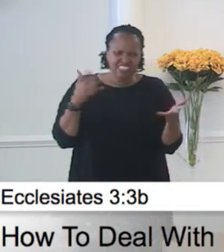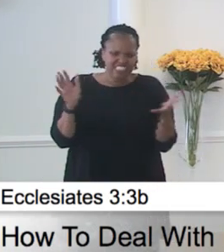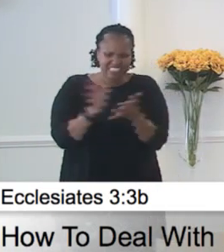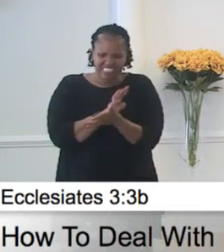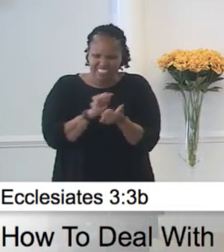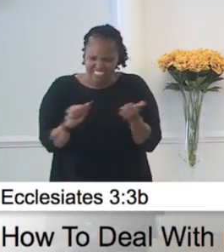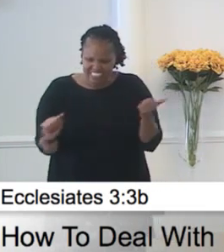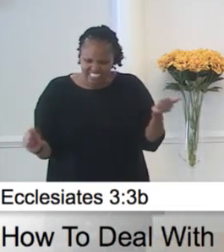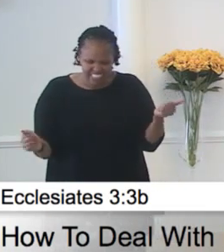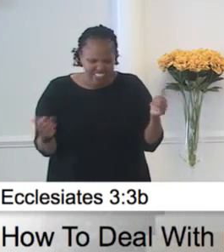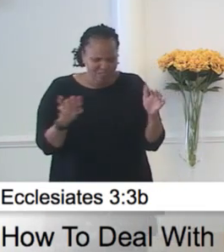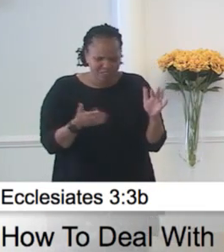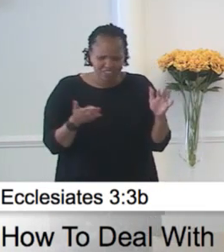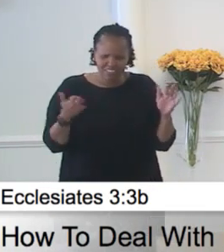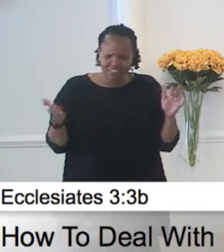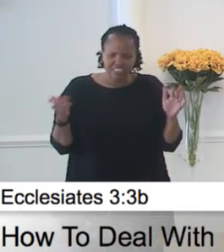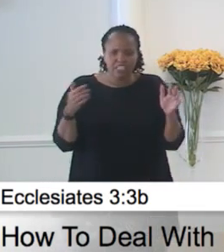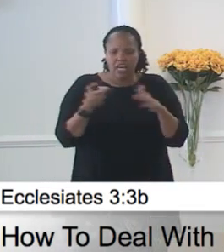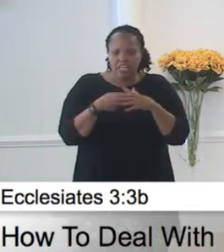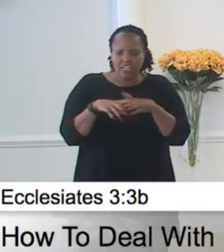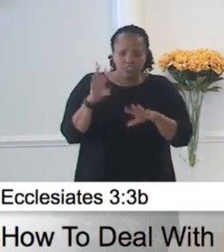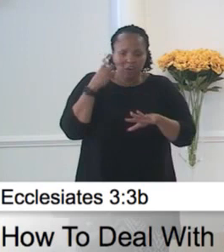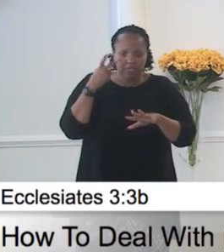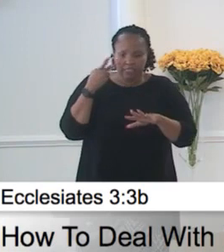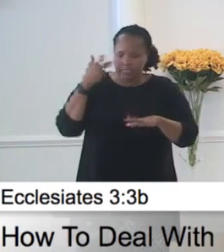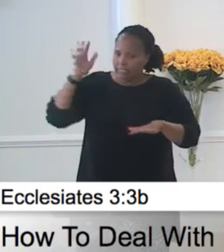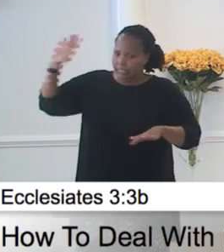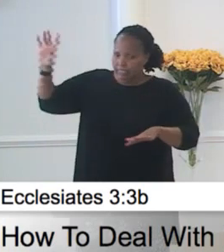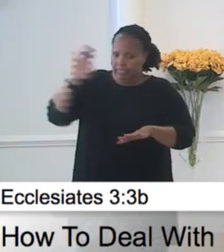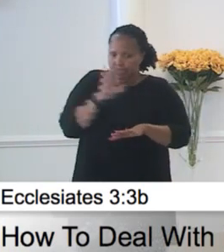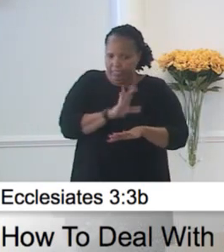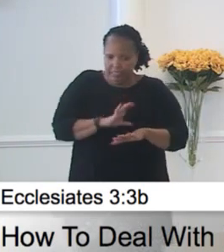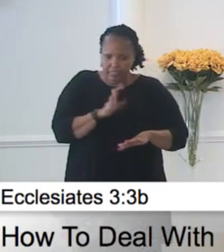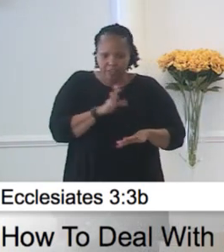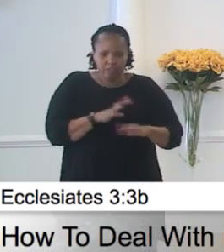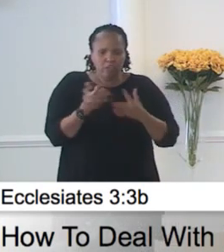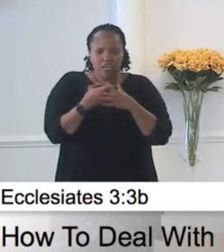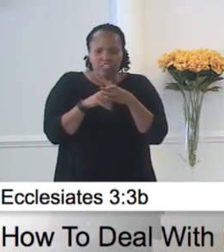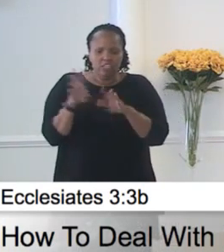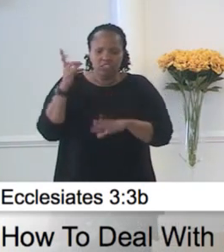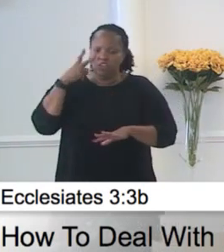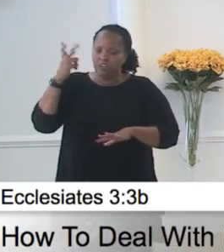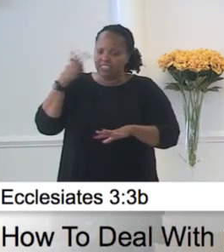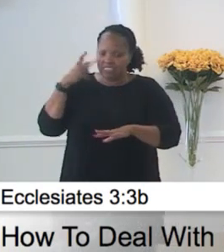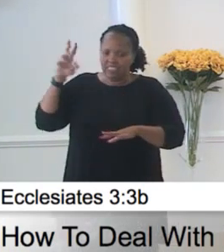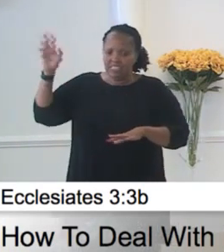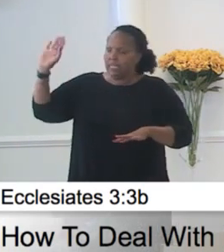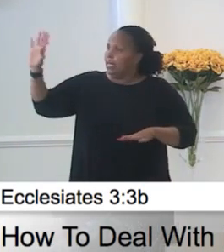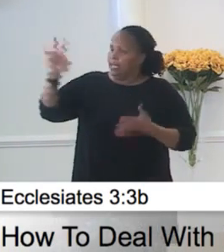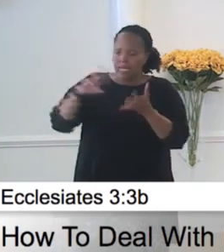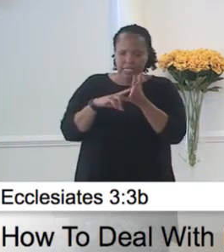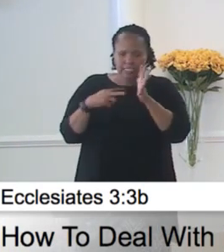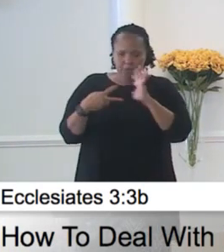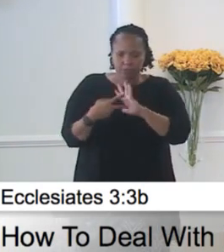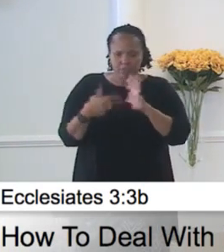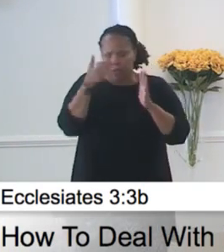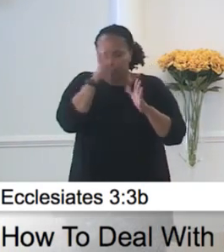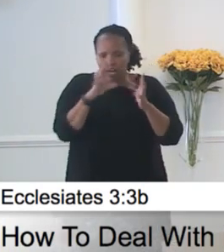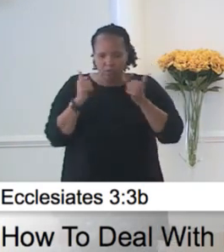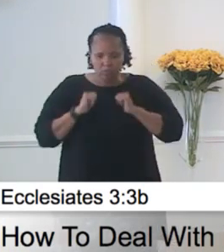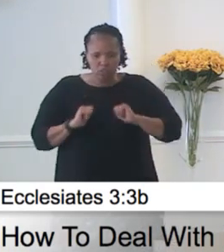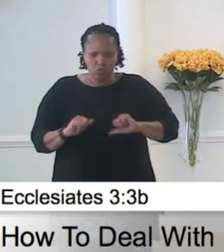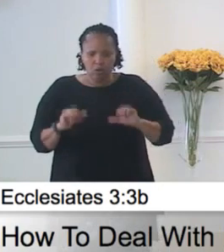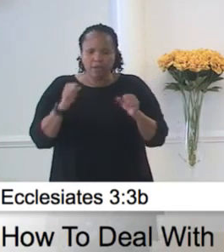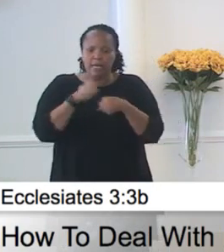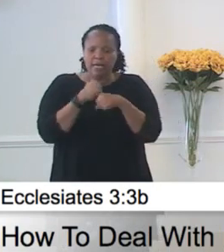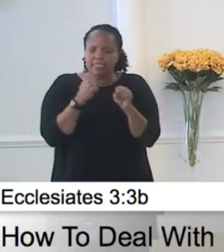wilderness, they begin to see the character of God and begin to see God's intentions, that God is trying to make a